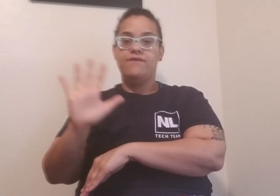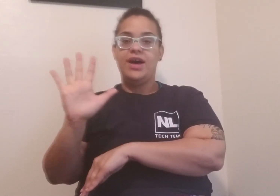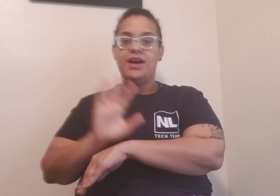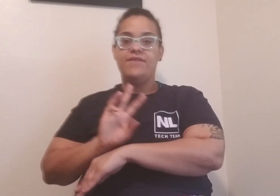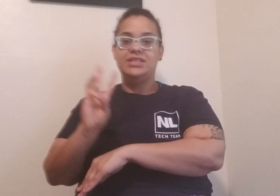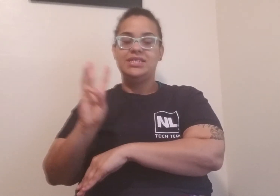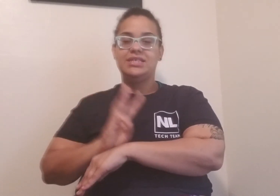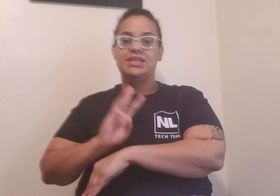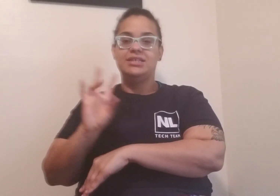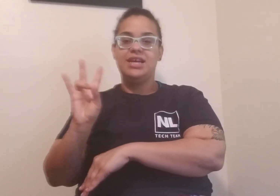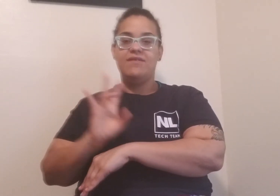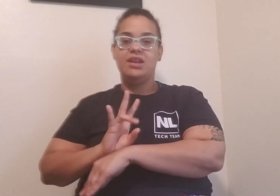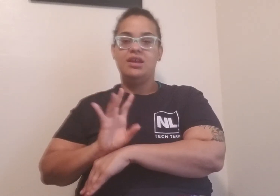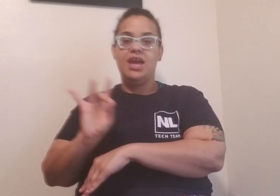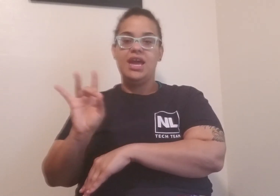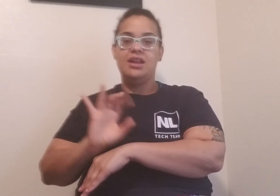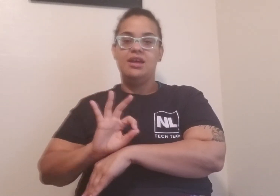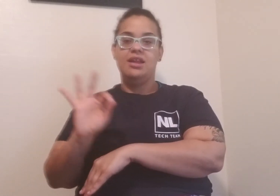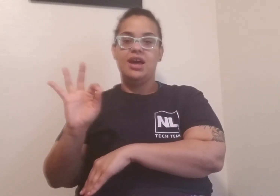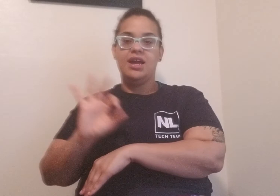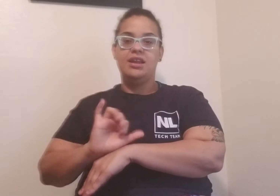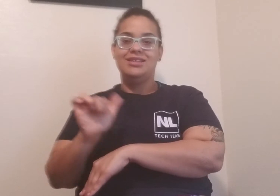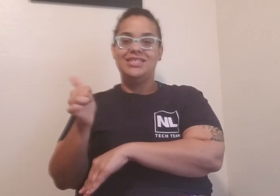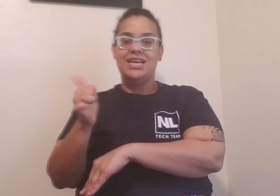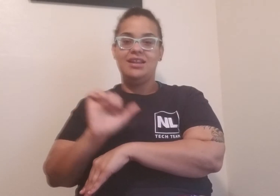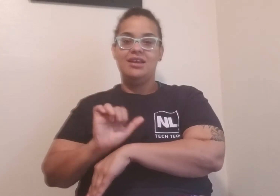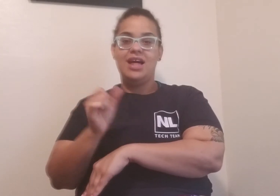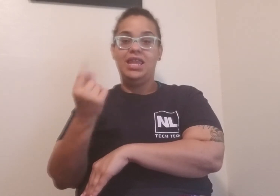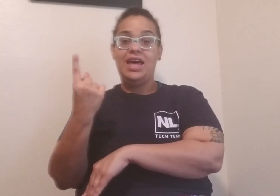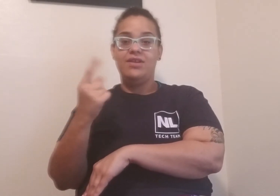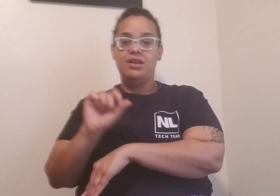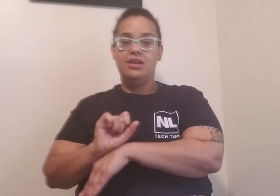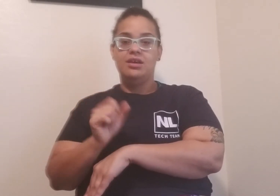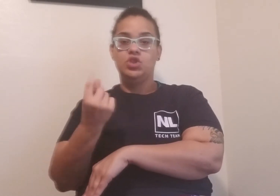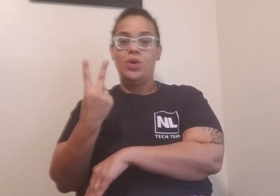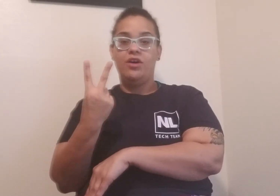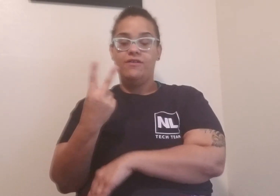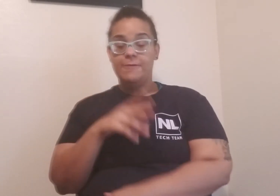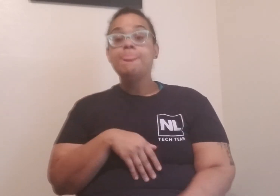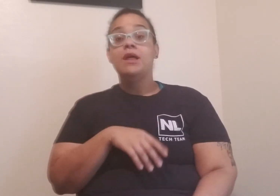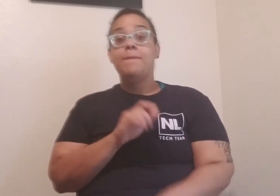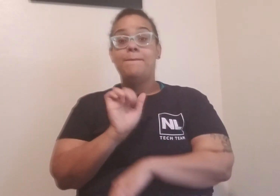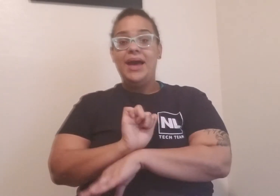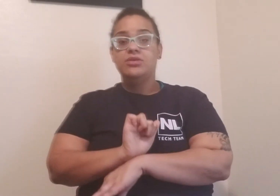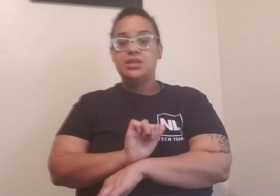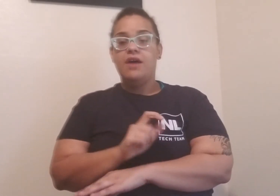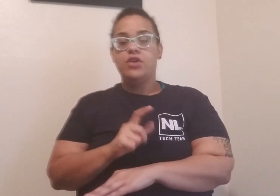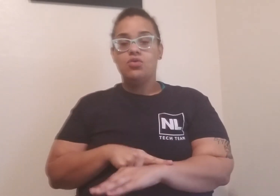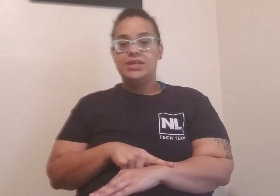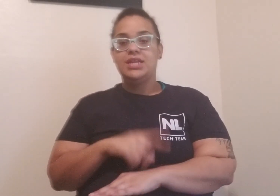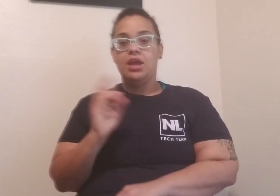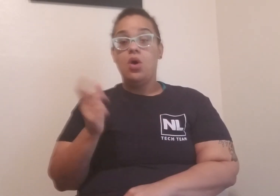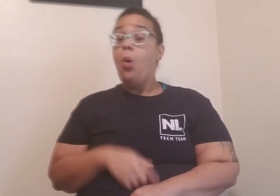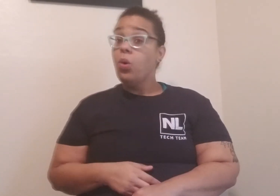5, 6, 7, 8, 9, 10, 11, 12. Bounce off your wrist and go. Or you